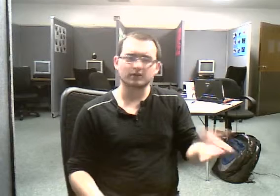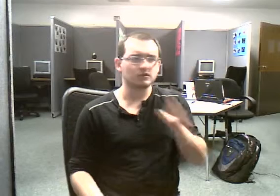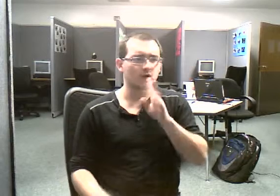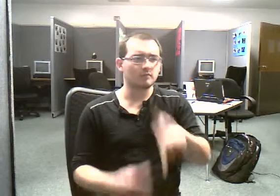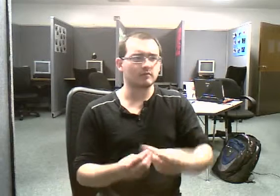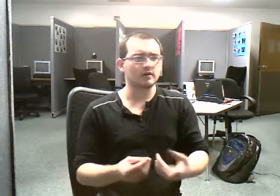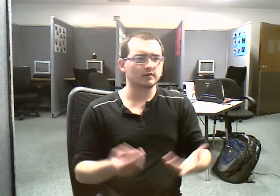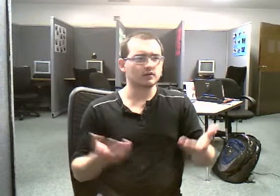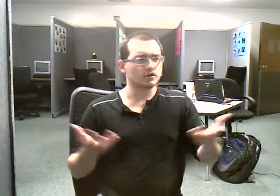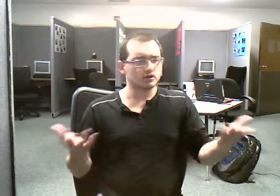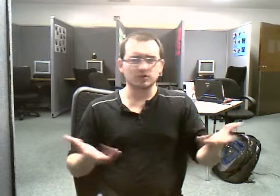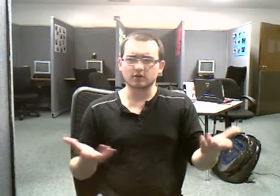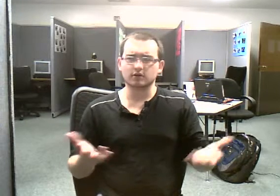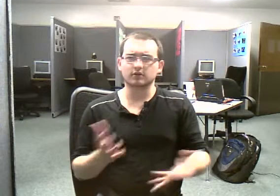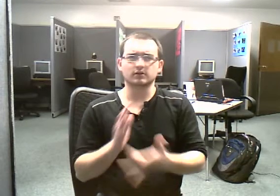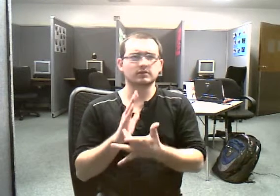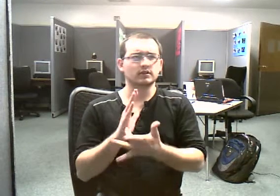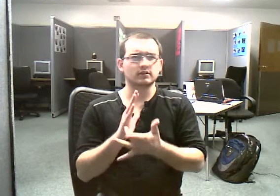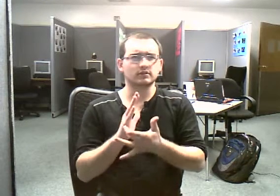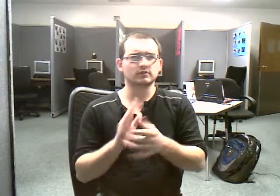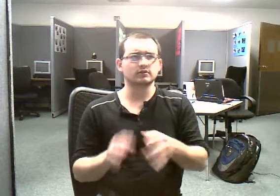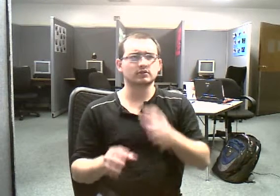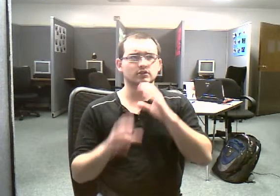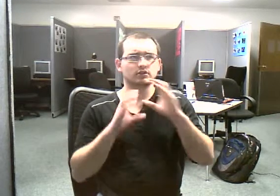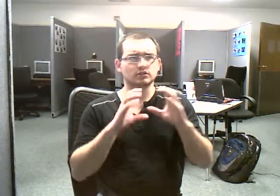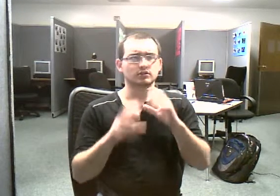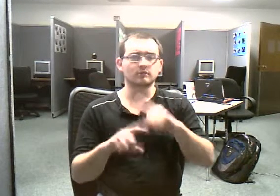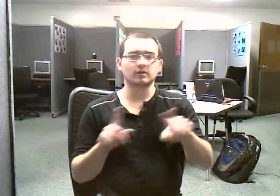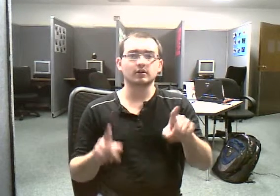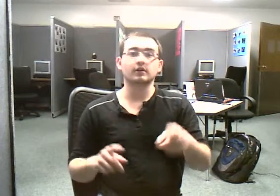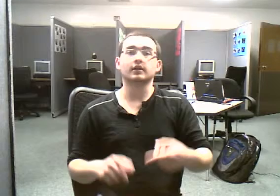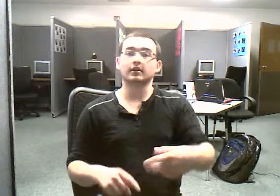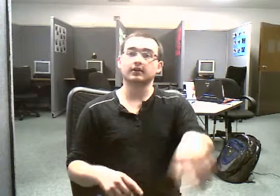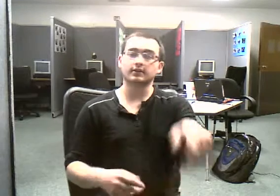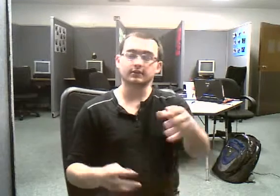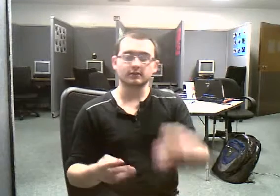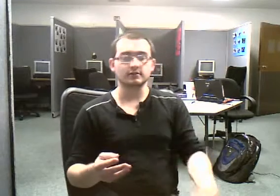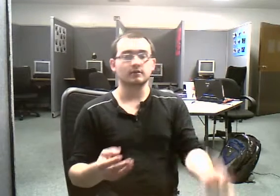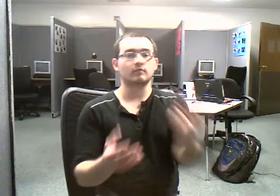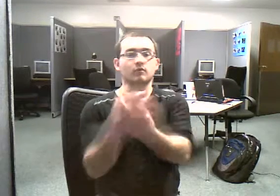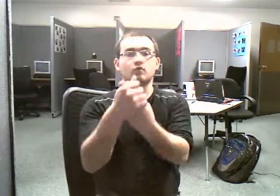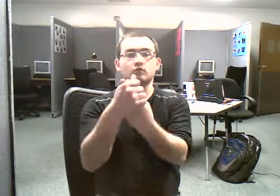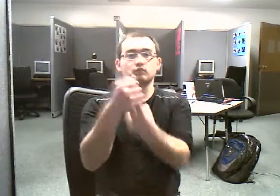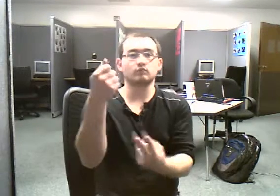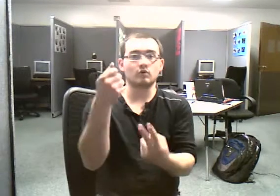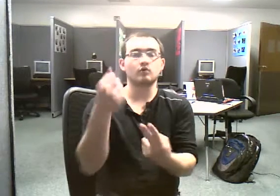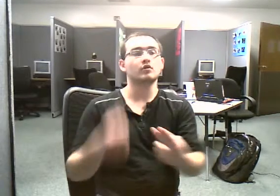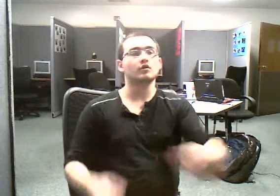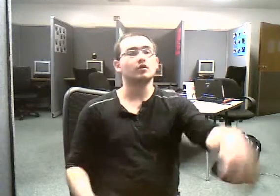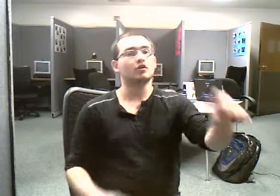fact, fly fishing is a combination of art, technology, and natural history.